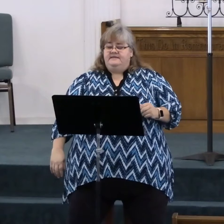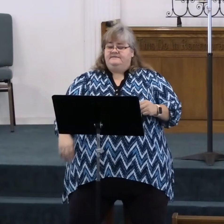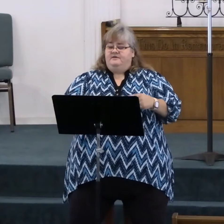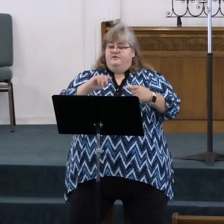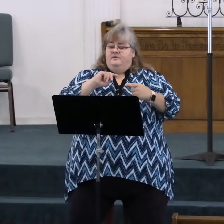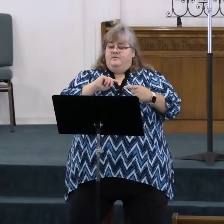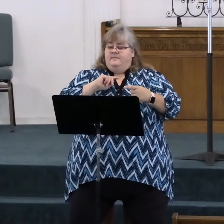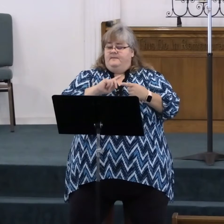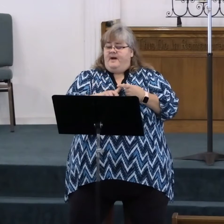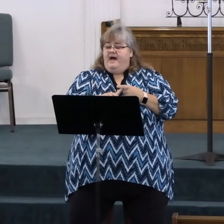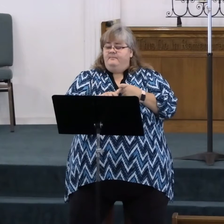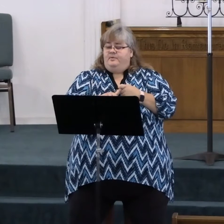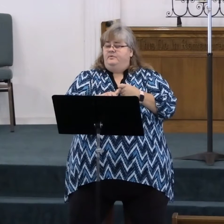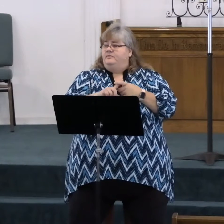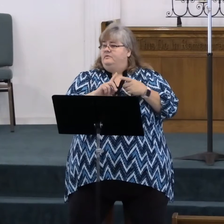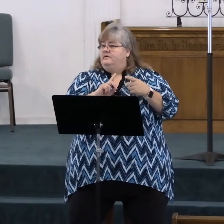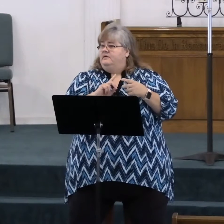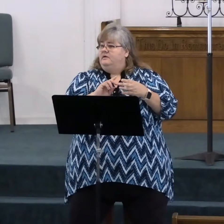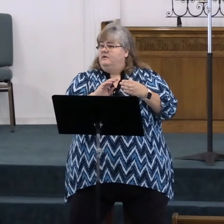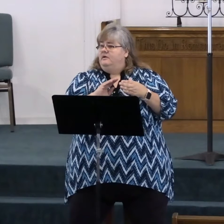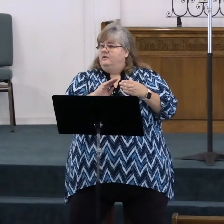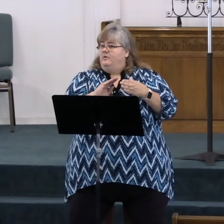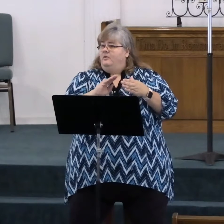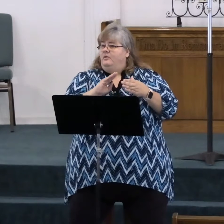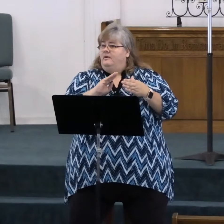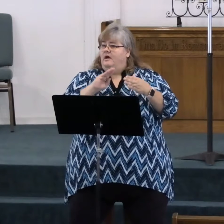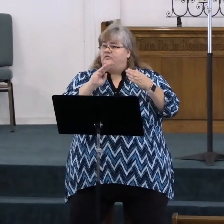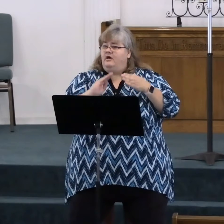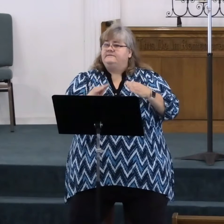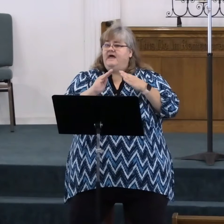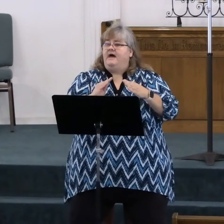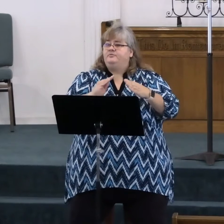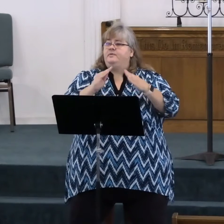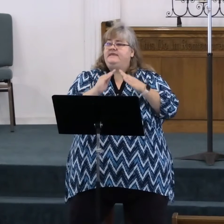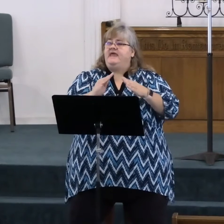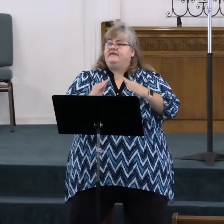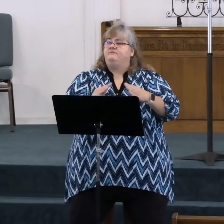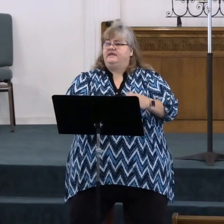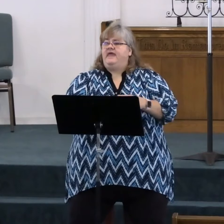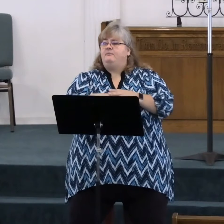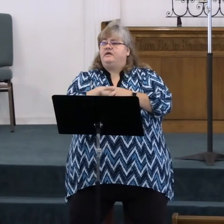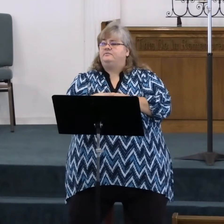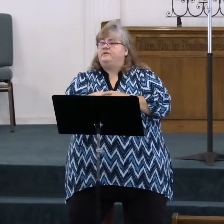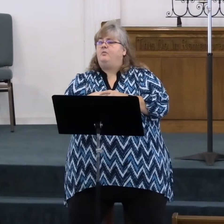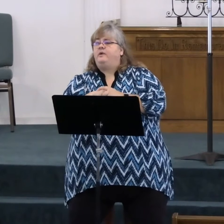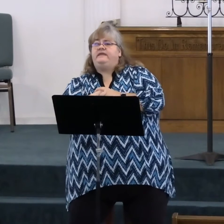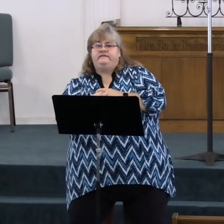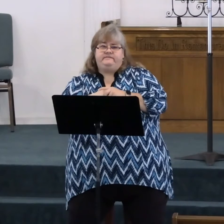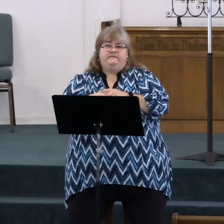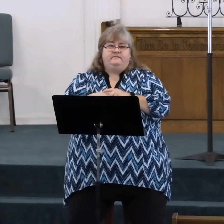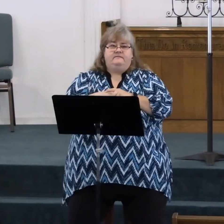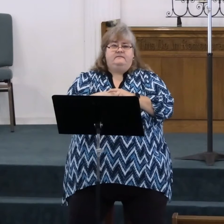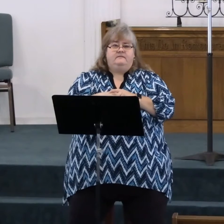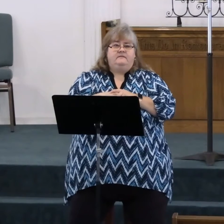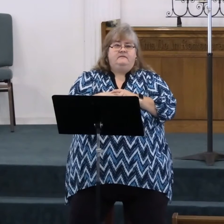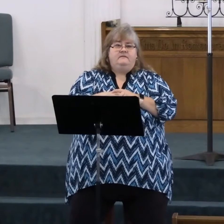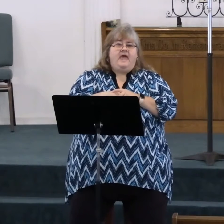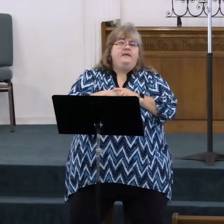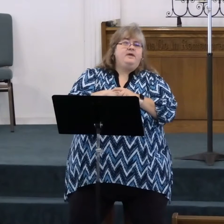this. The Bible, a lot of times we can't give an account because we don't read it. Amen